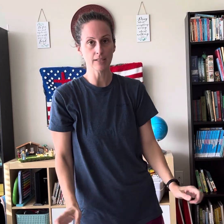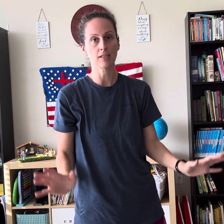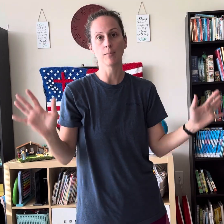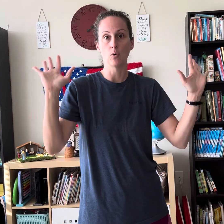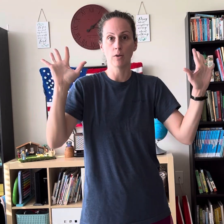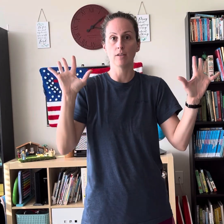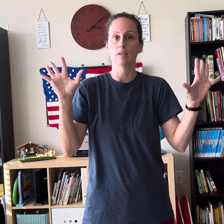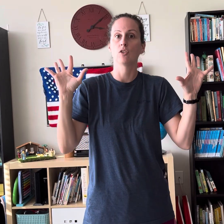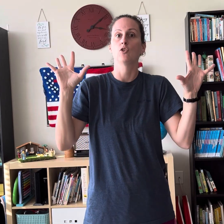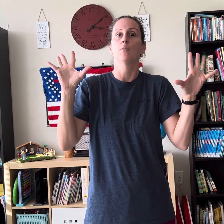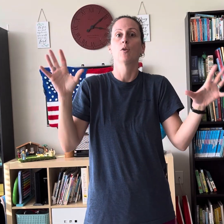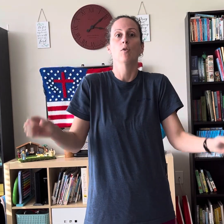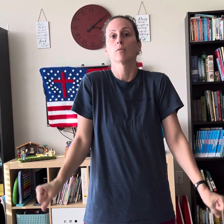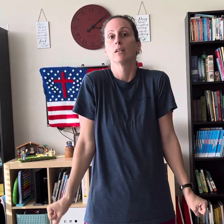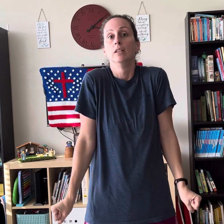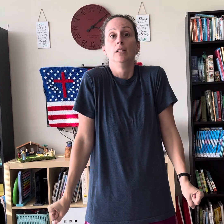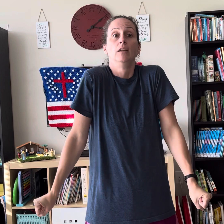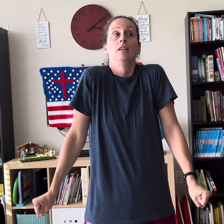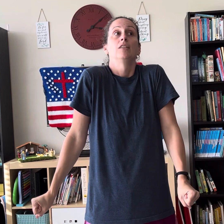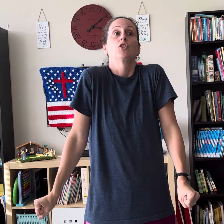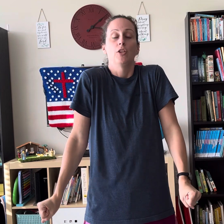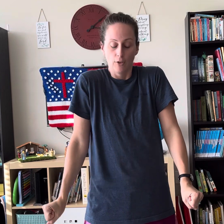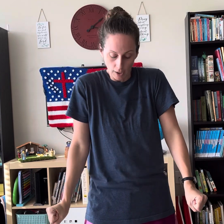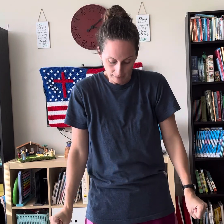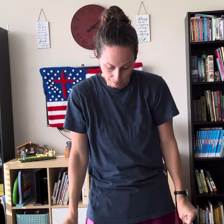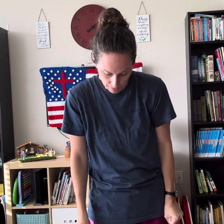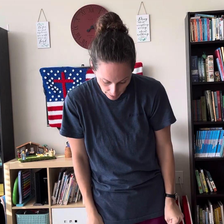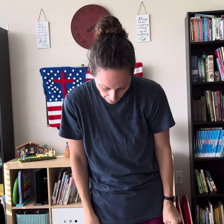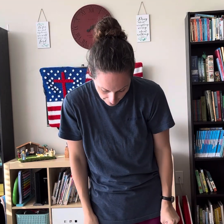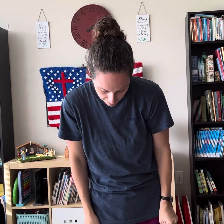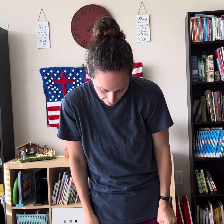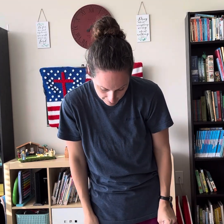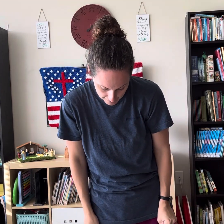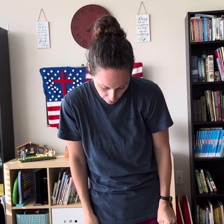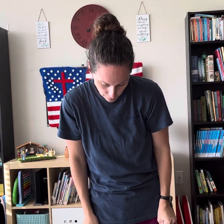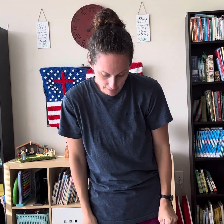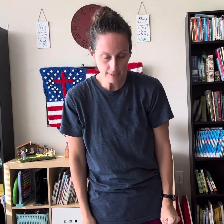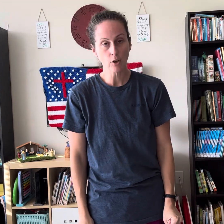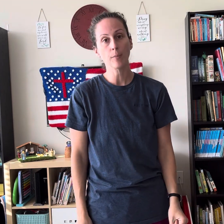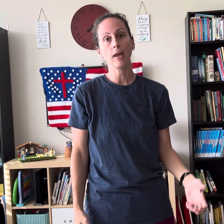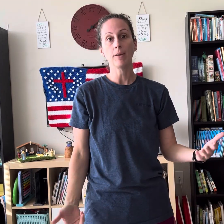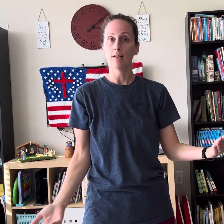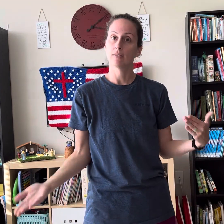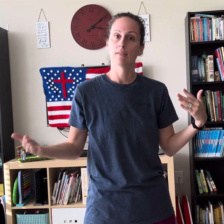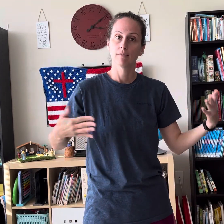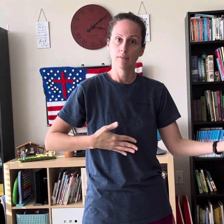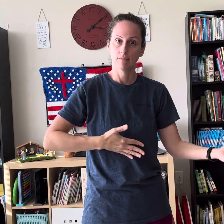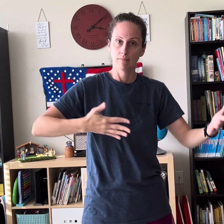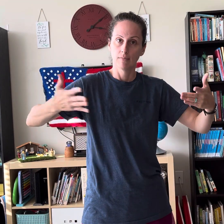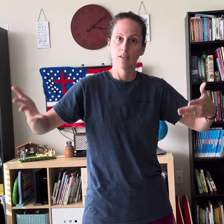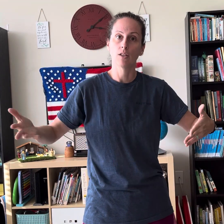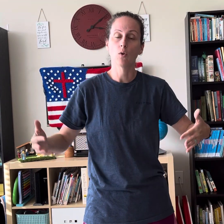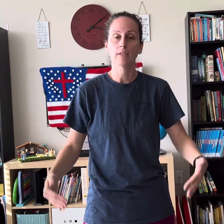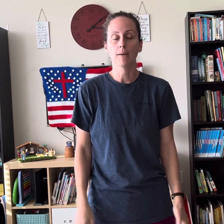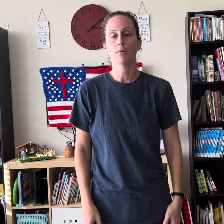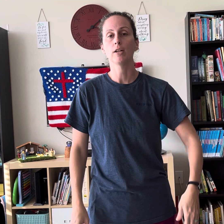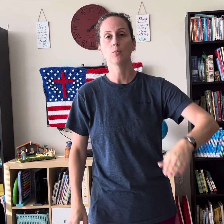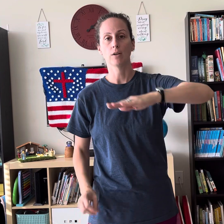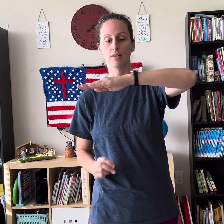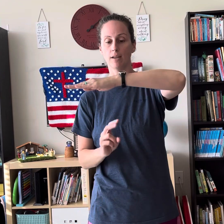up north and it's super cold, we're going to shiver. And then San Francisco Bay, because the Golden Gate Bridge, we're going to sign